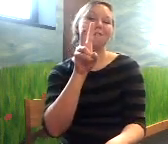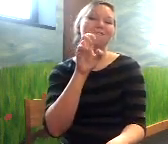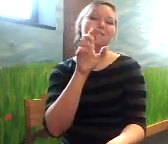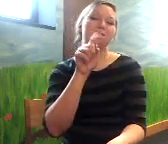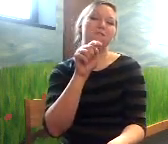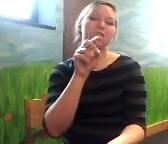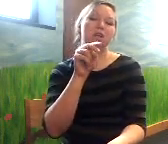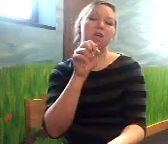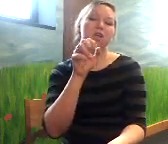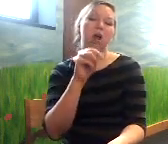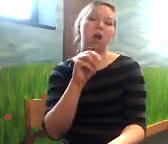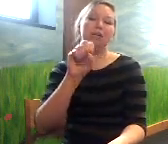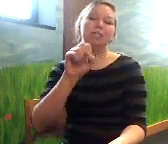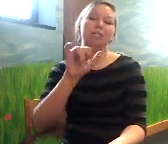7.